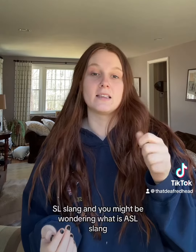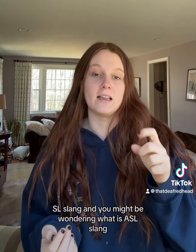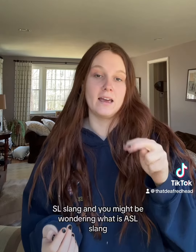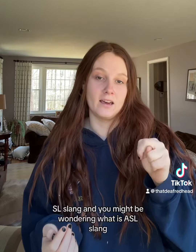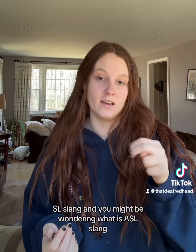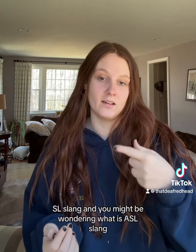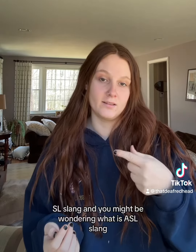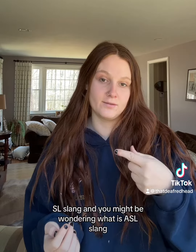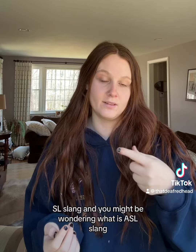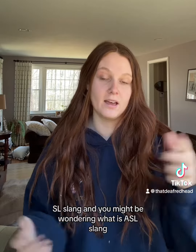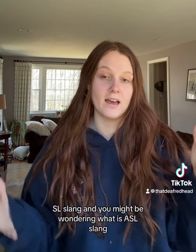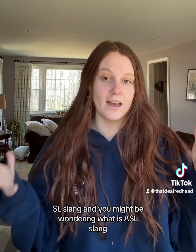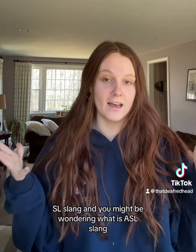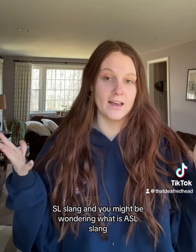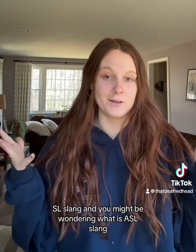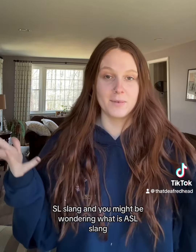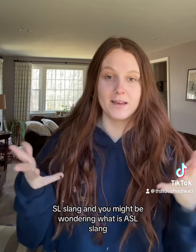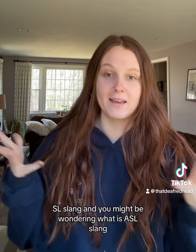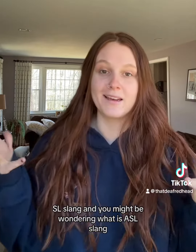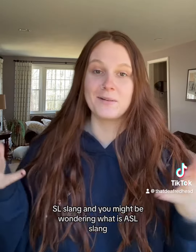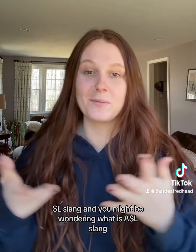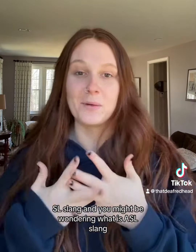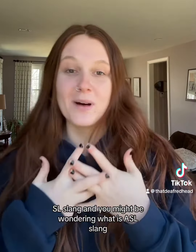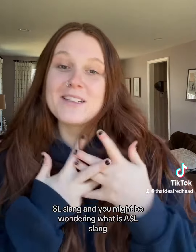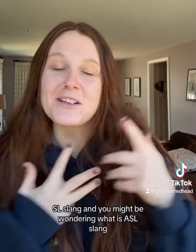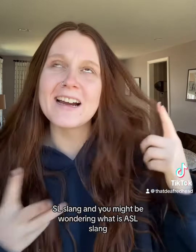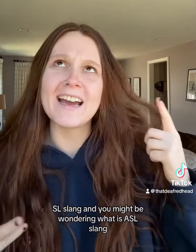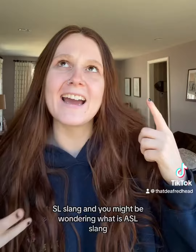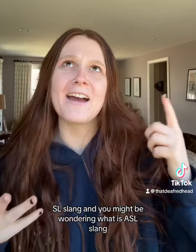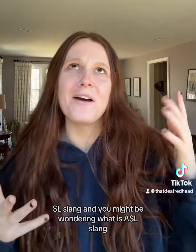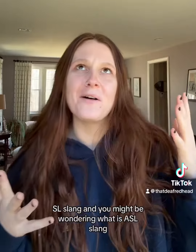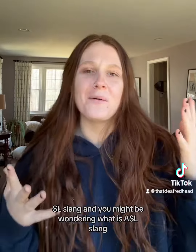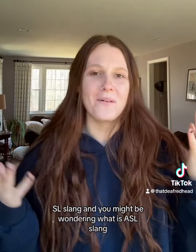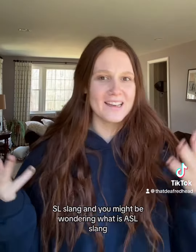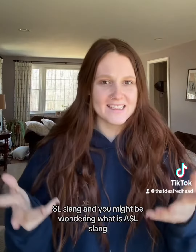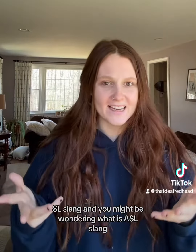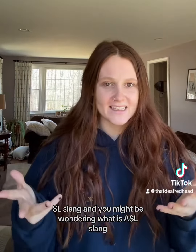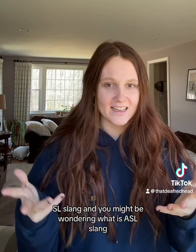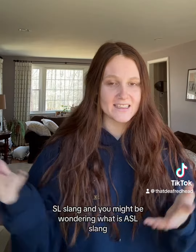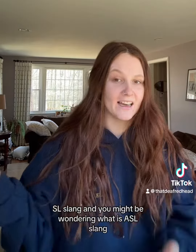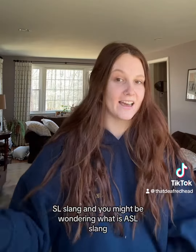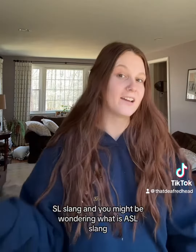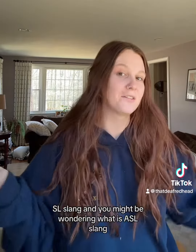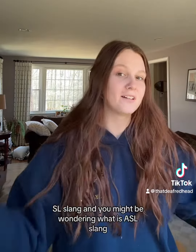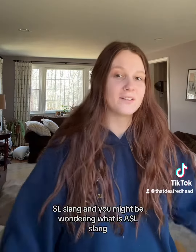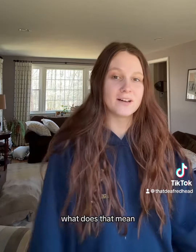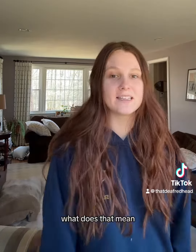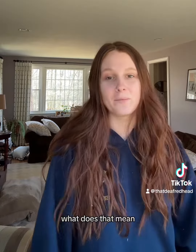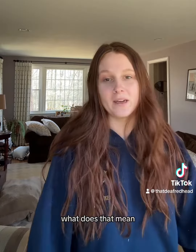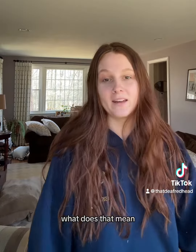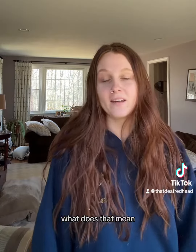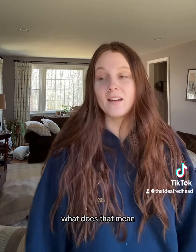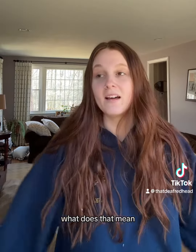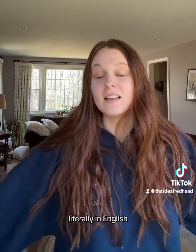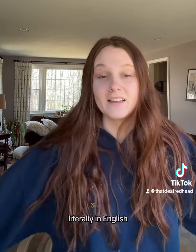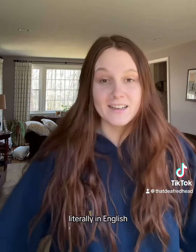slang. And you might be wondering, what is ASL slang? What does that mean?